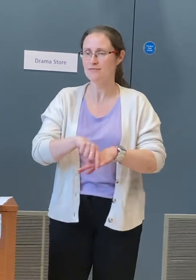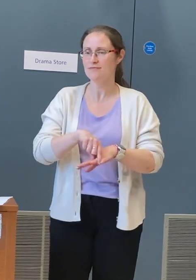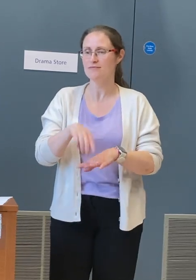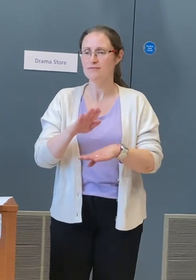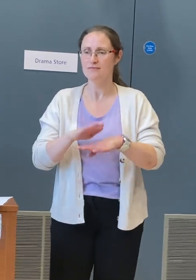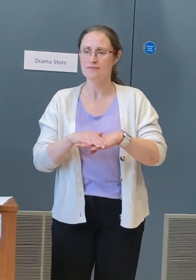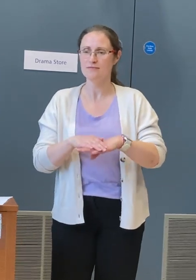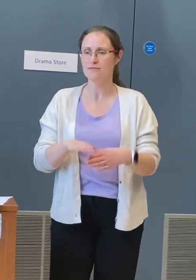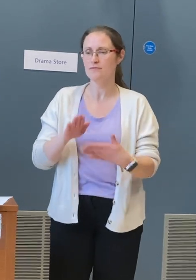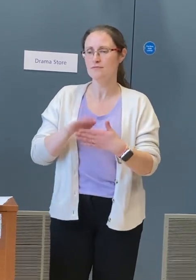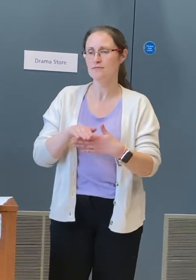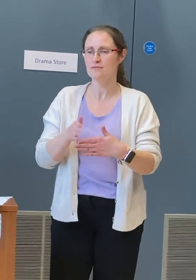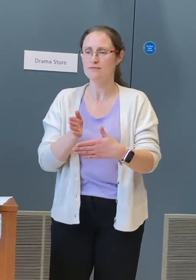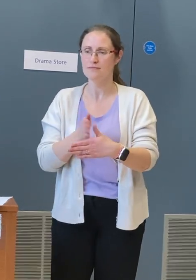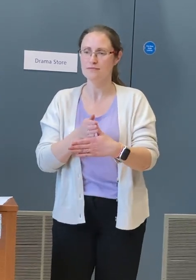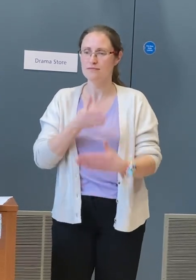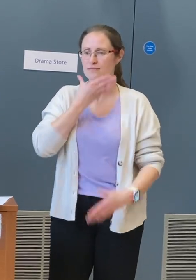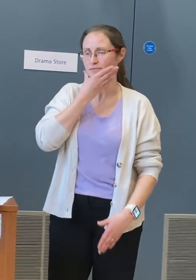married